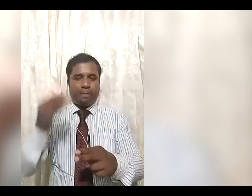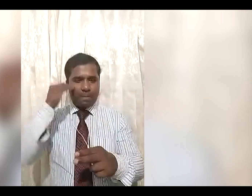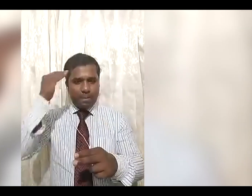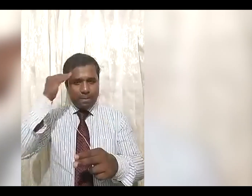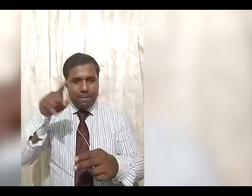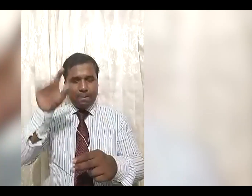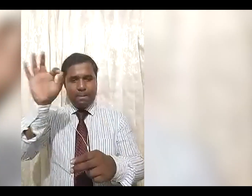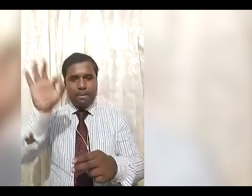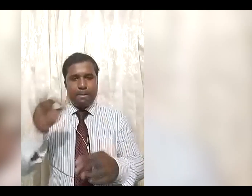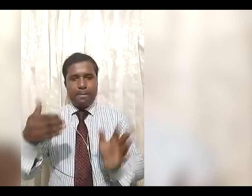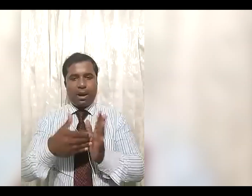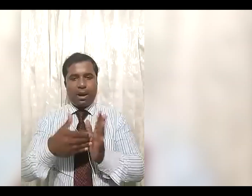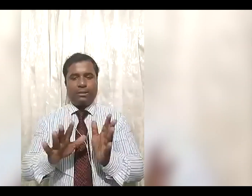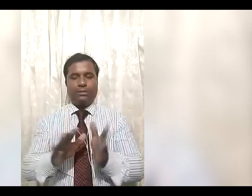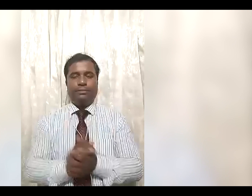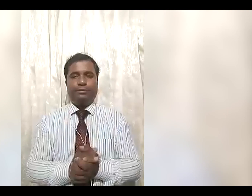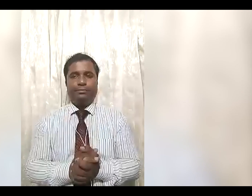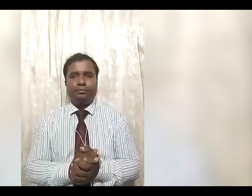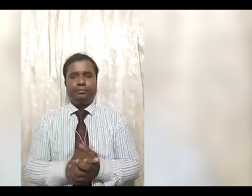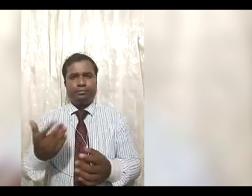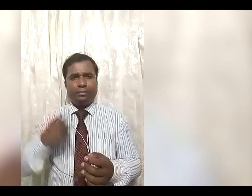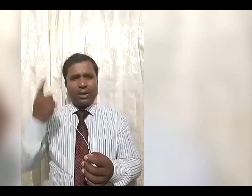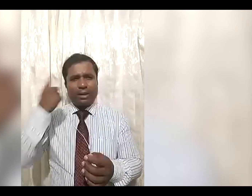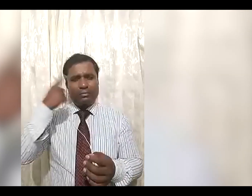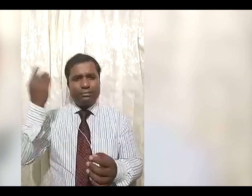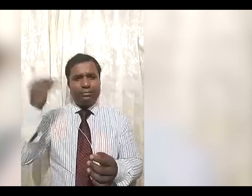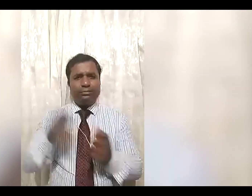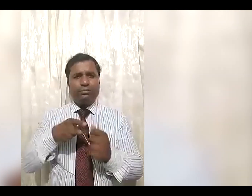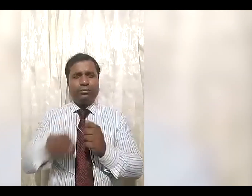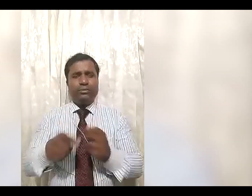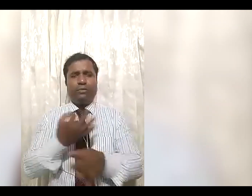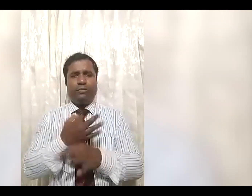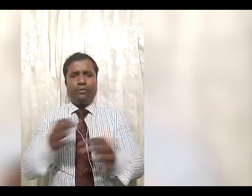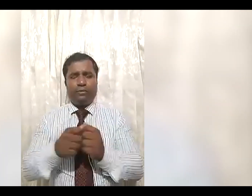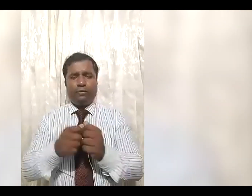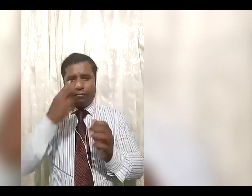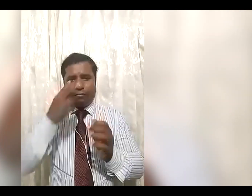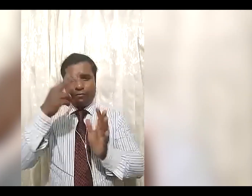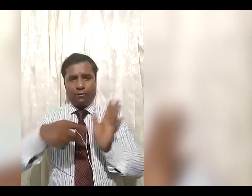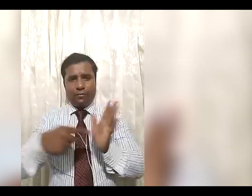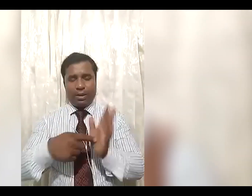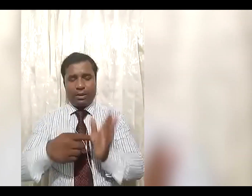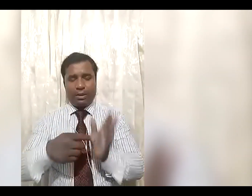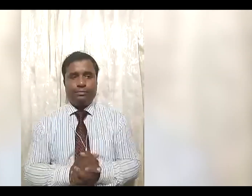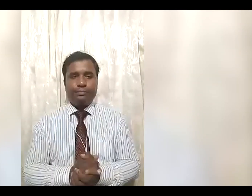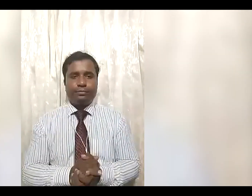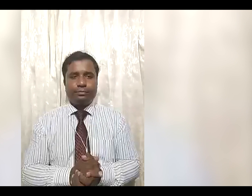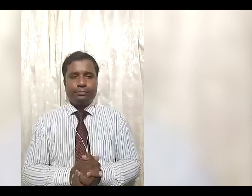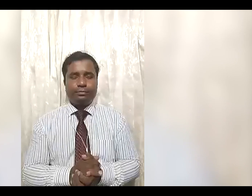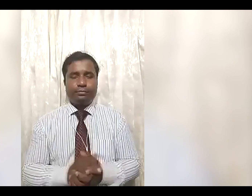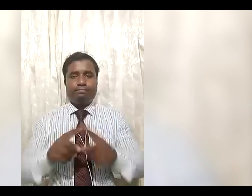with disabilities. So I'm representing the youth's view on the panel right